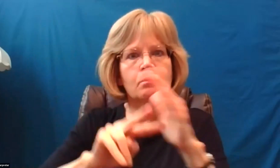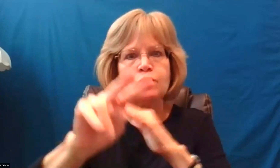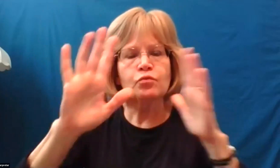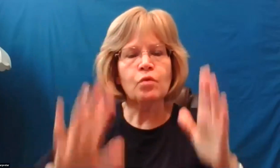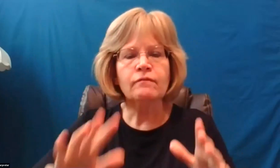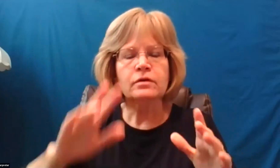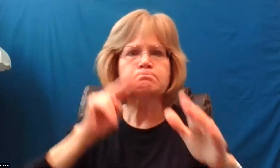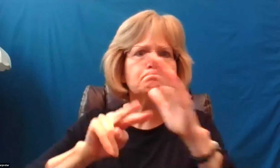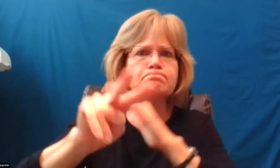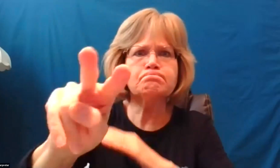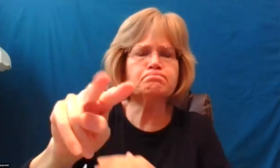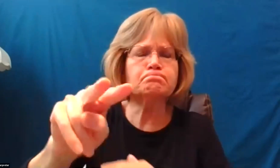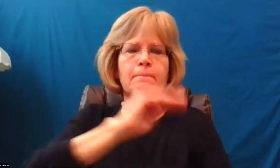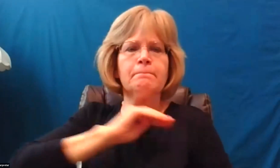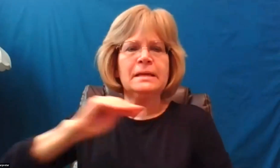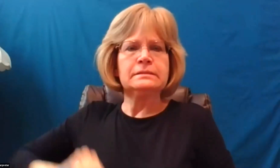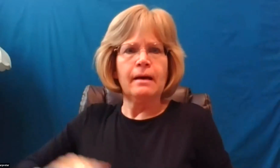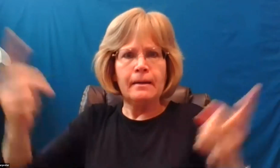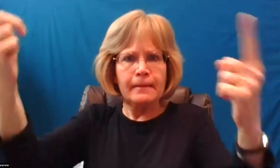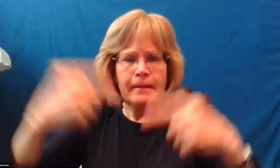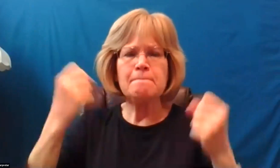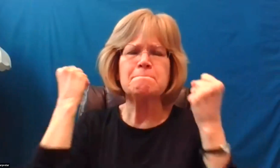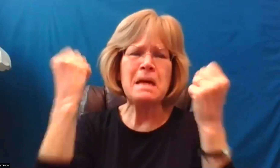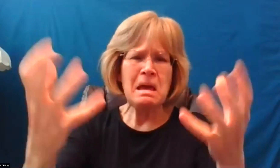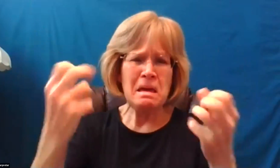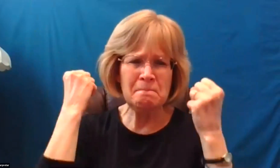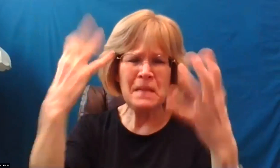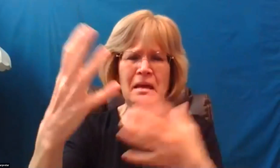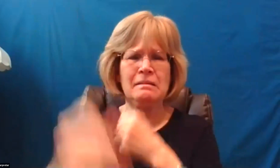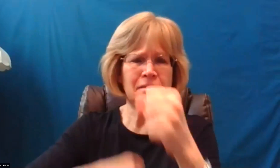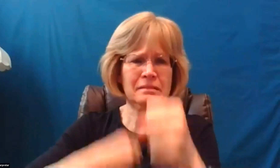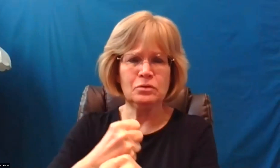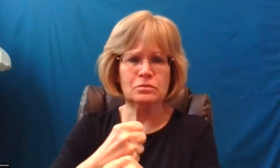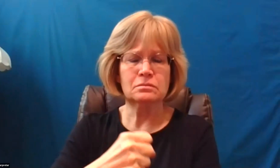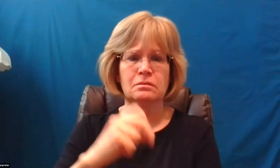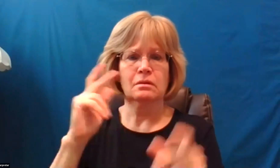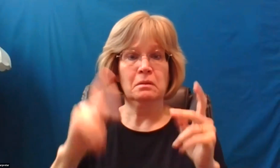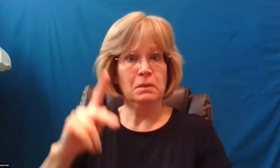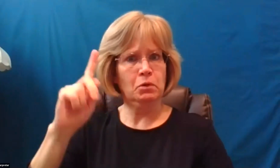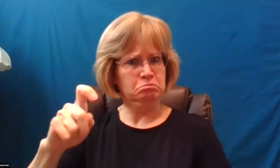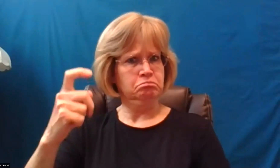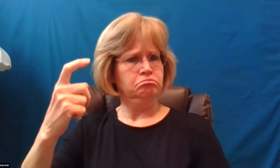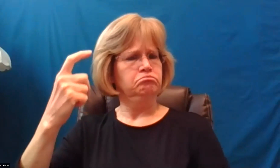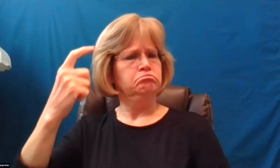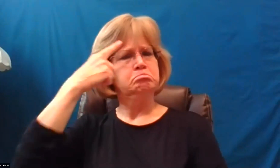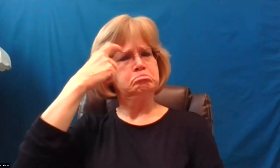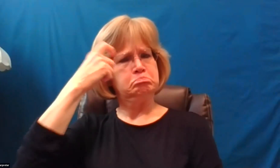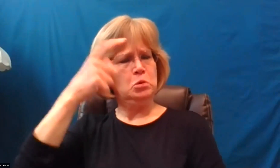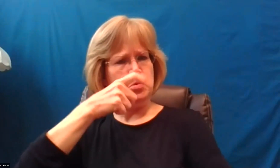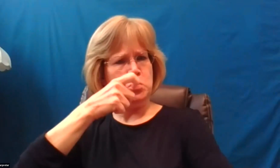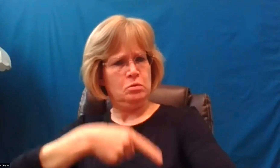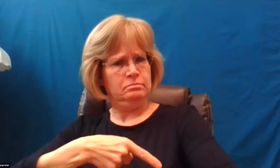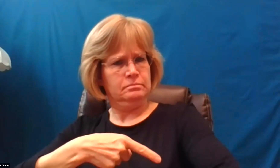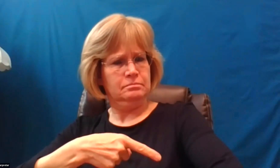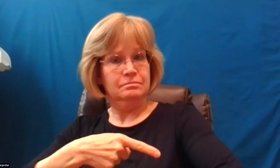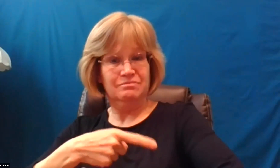for hundreds of years. Folks must have some clue to his identity. Really, does